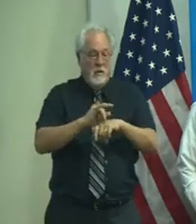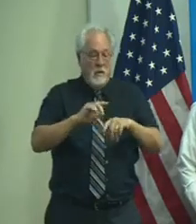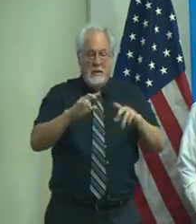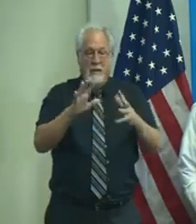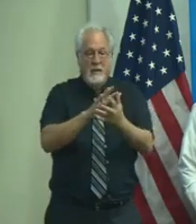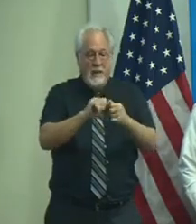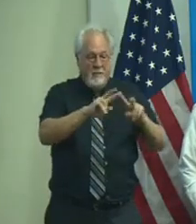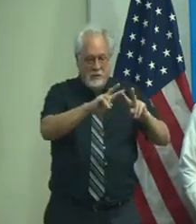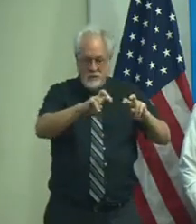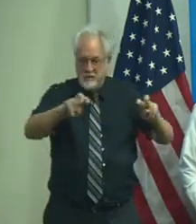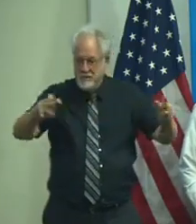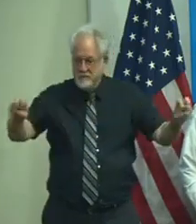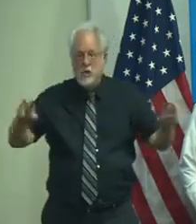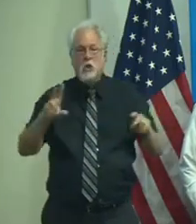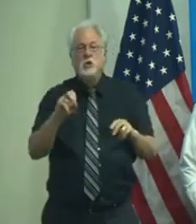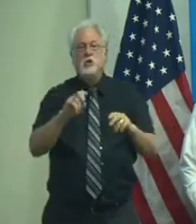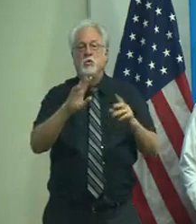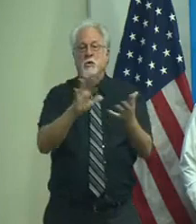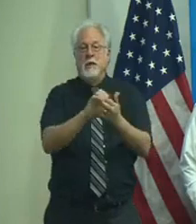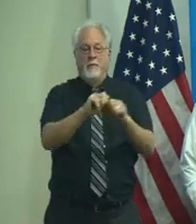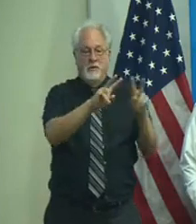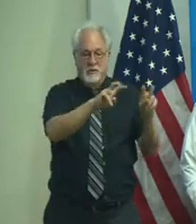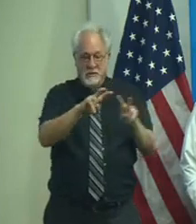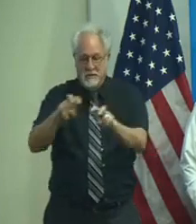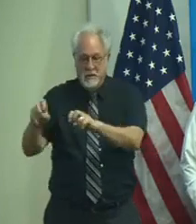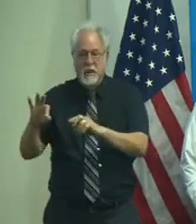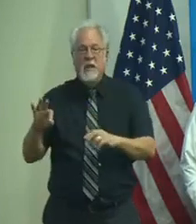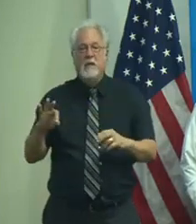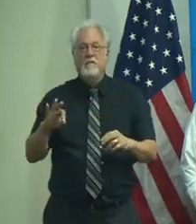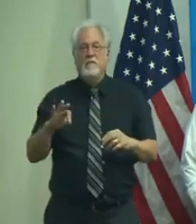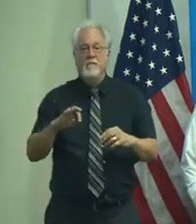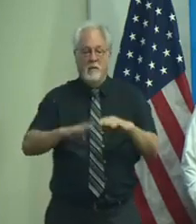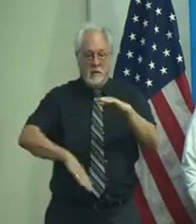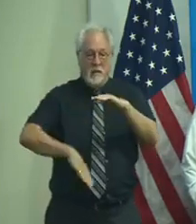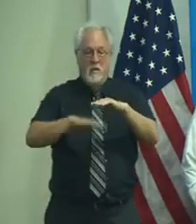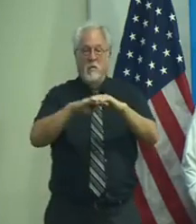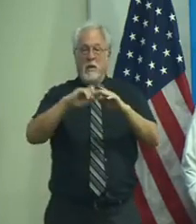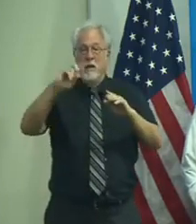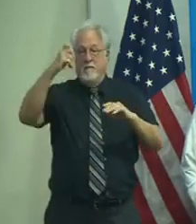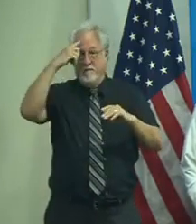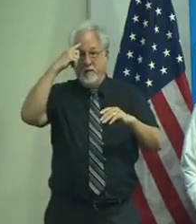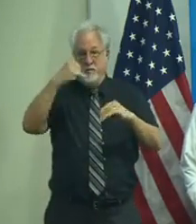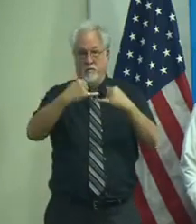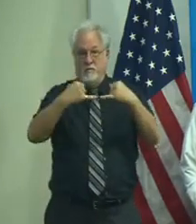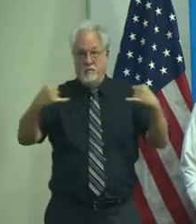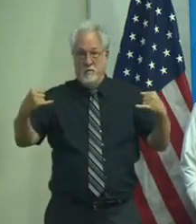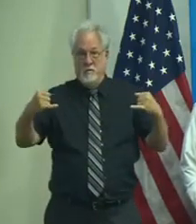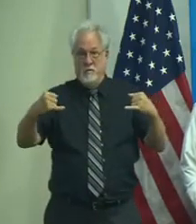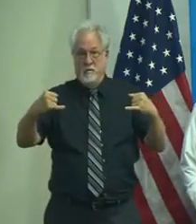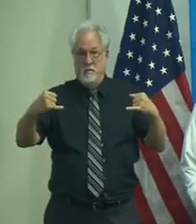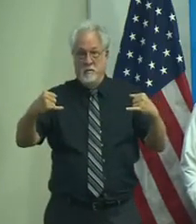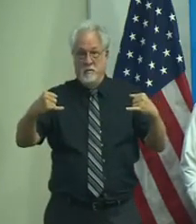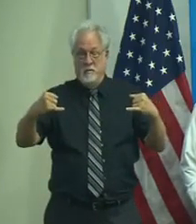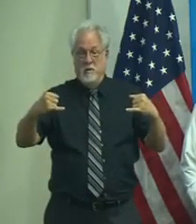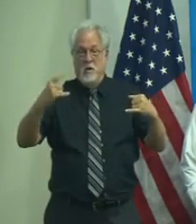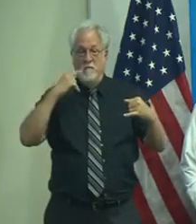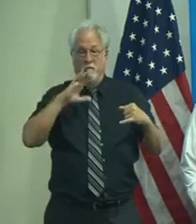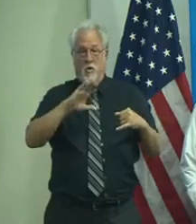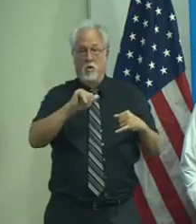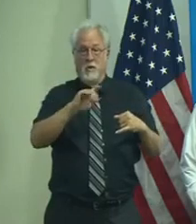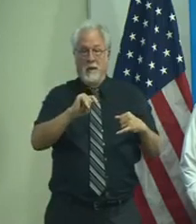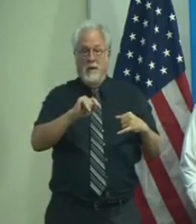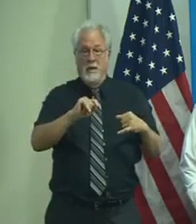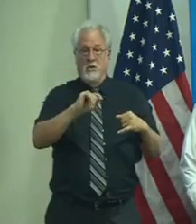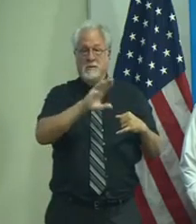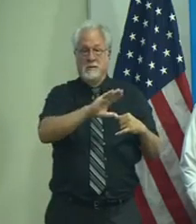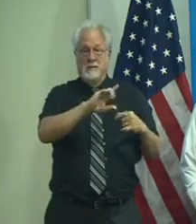storm clears, and we'll do the damage assessments. And if we reach the federal threshold for the Category C through